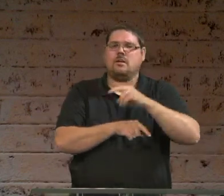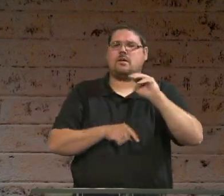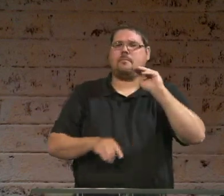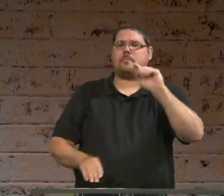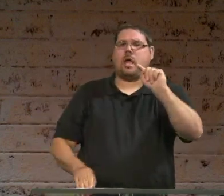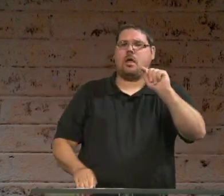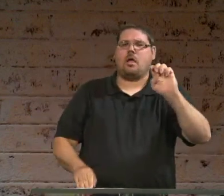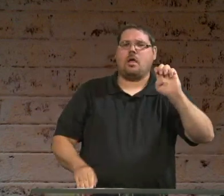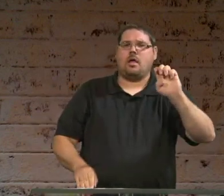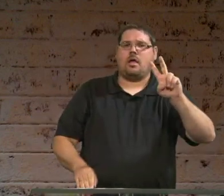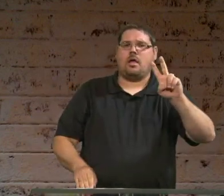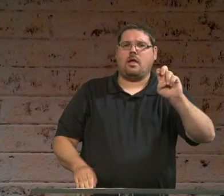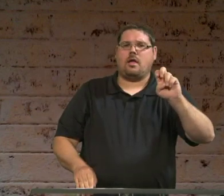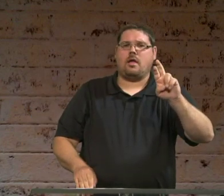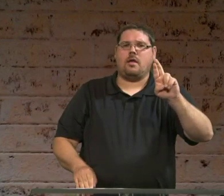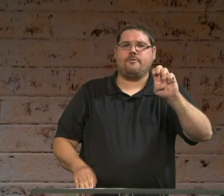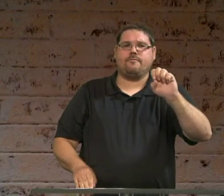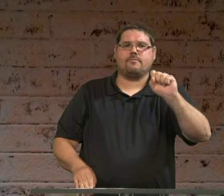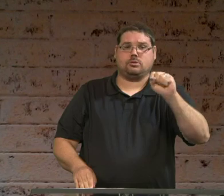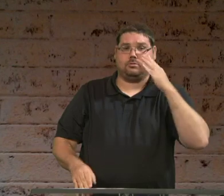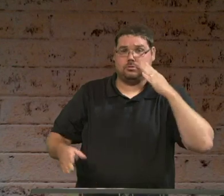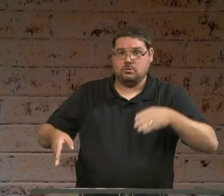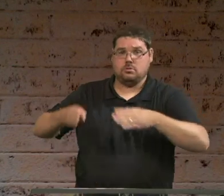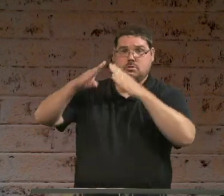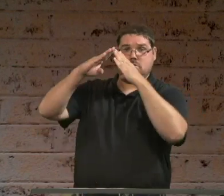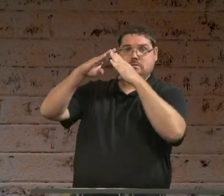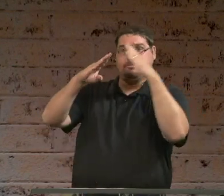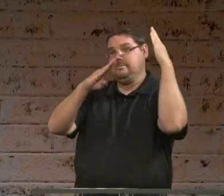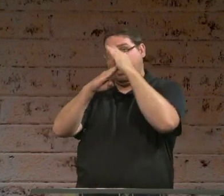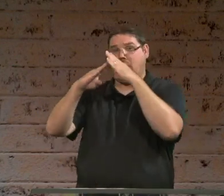deeper than the highest mountain of the world, Mount Everest.